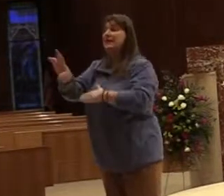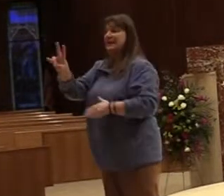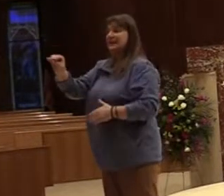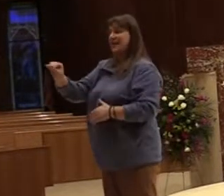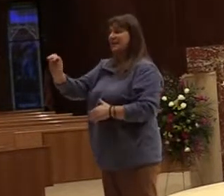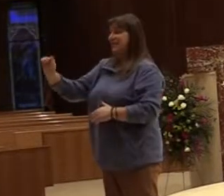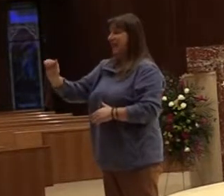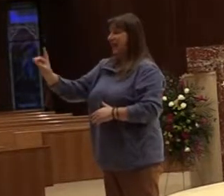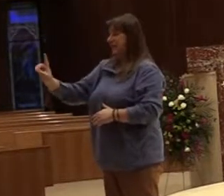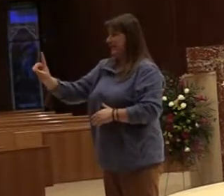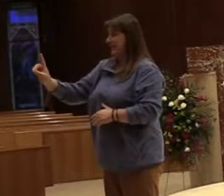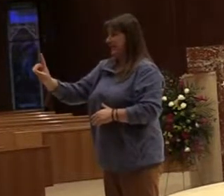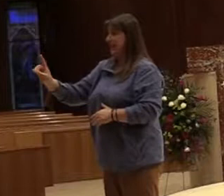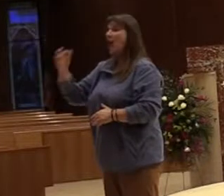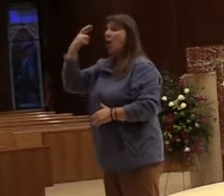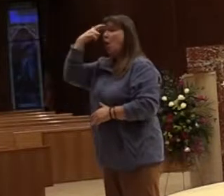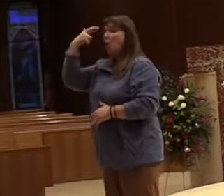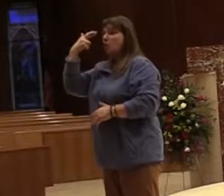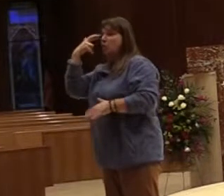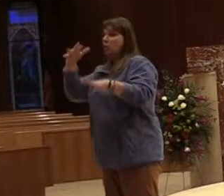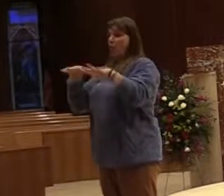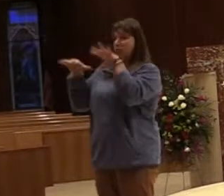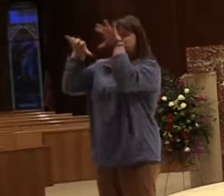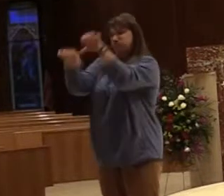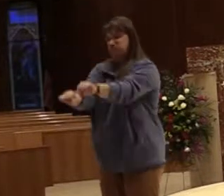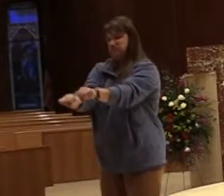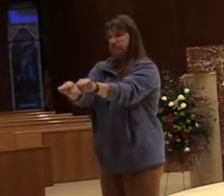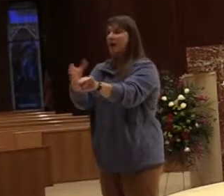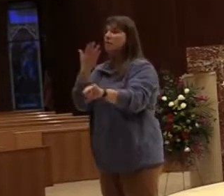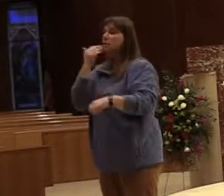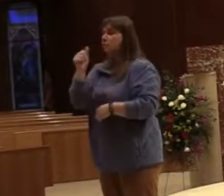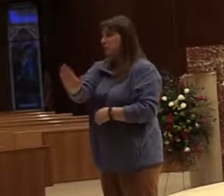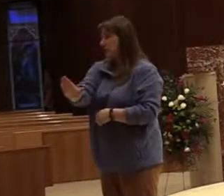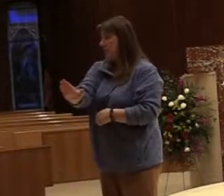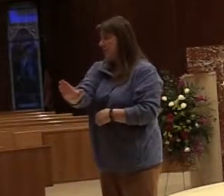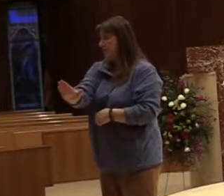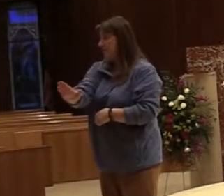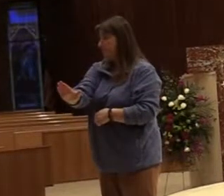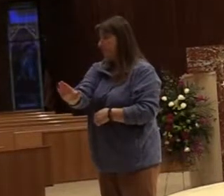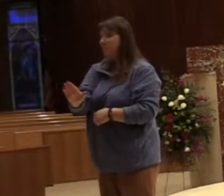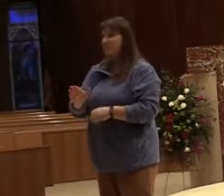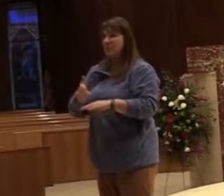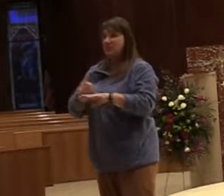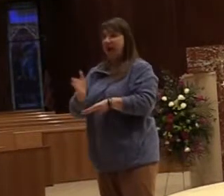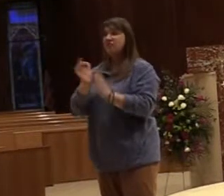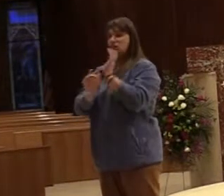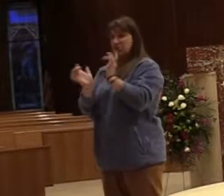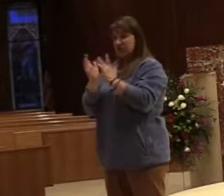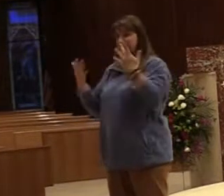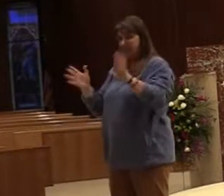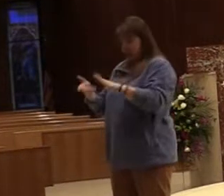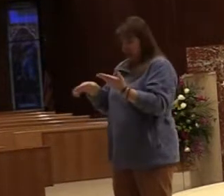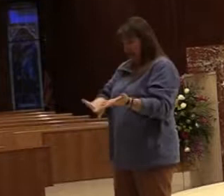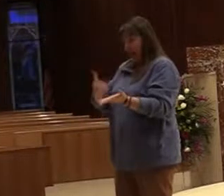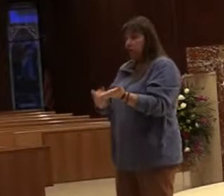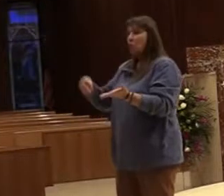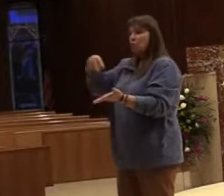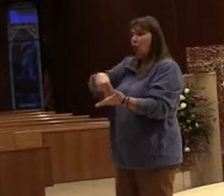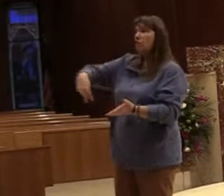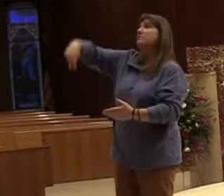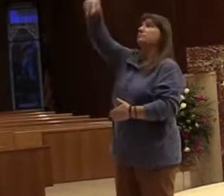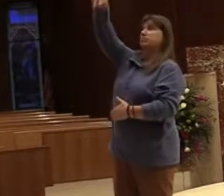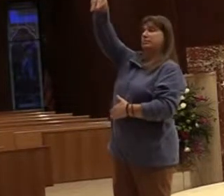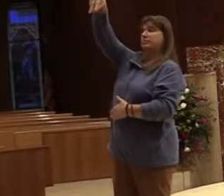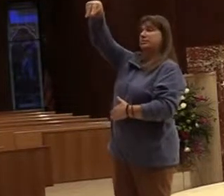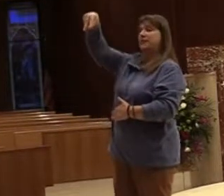he's referring to an event about 40 years after his own death, when the Romans come and pillage the city, that they don't